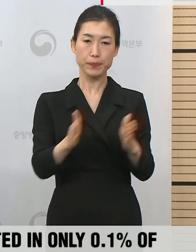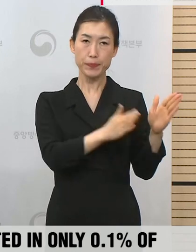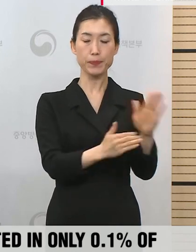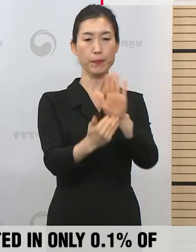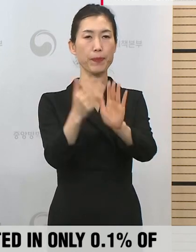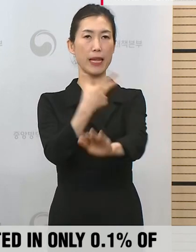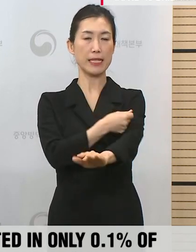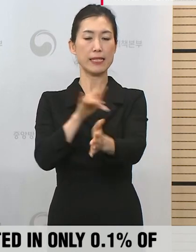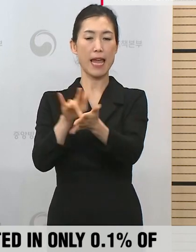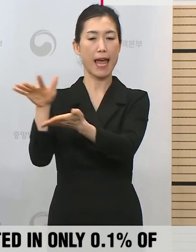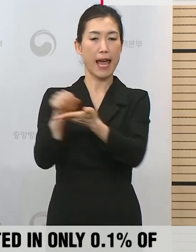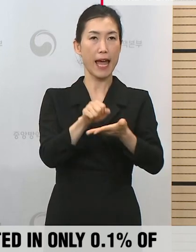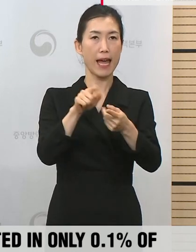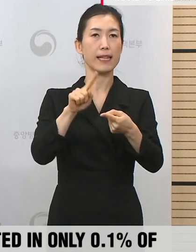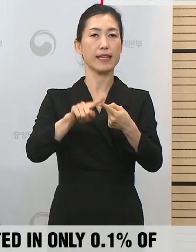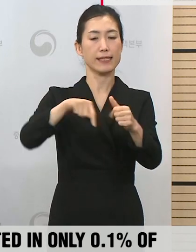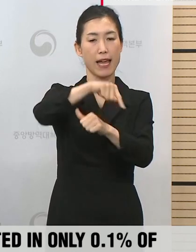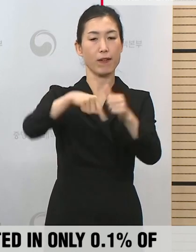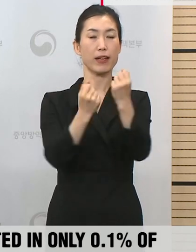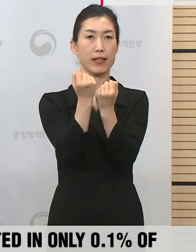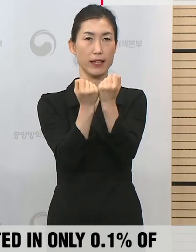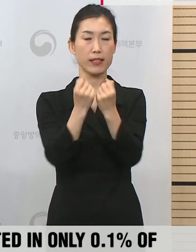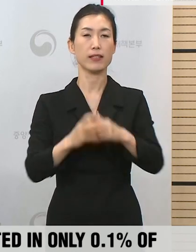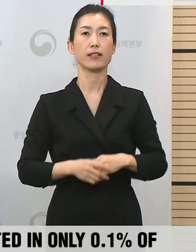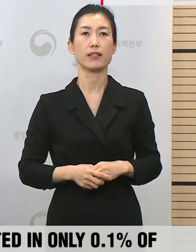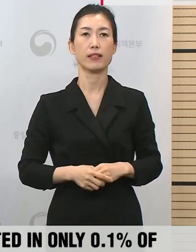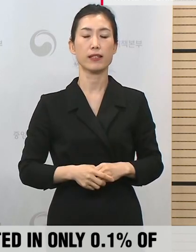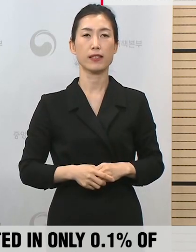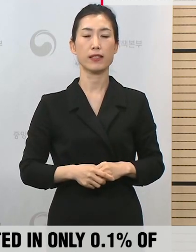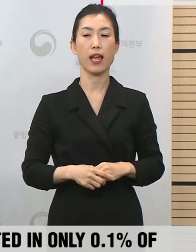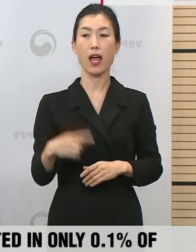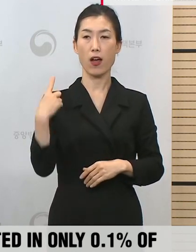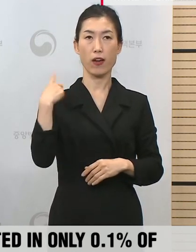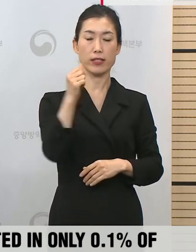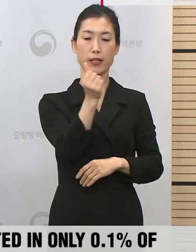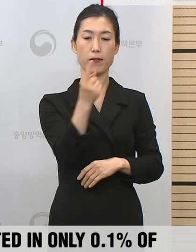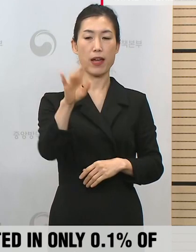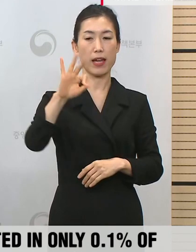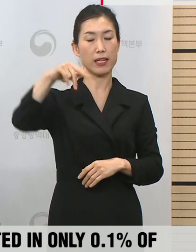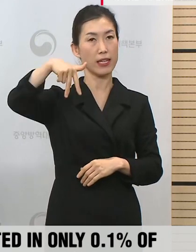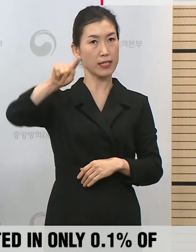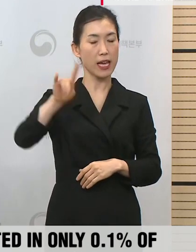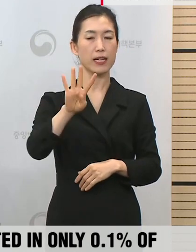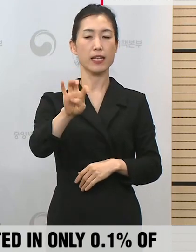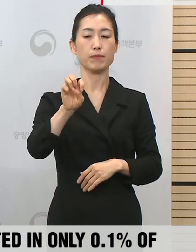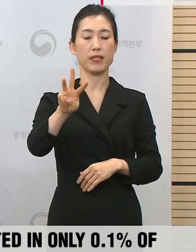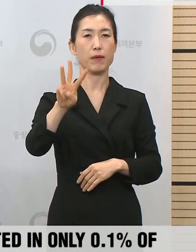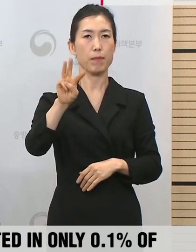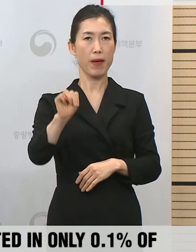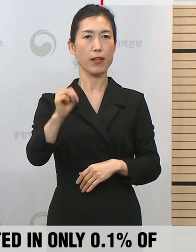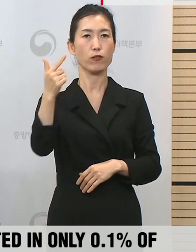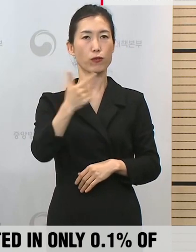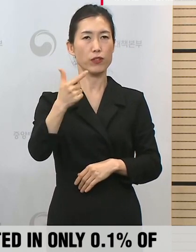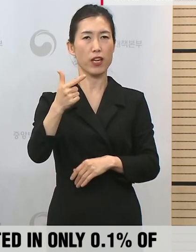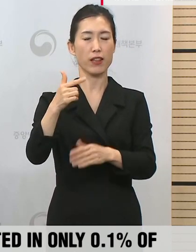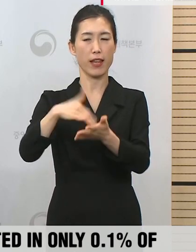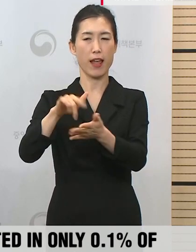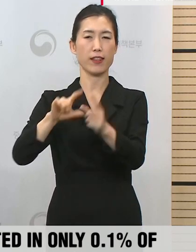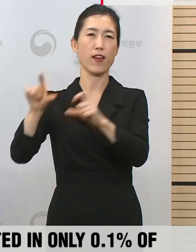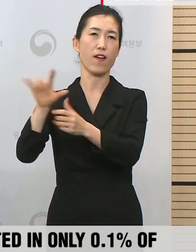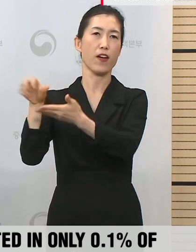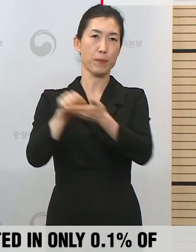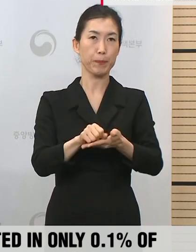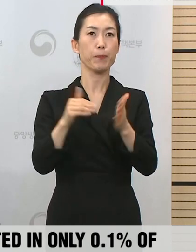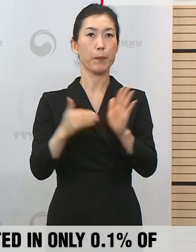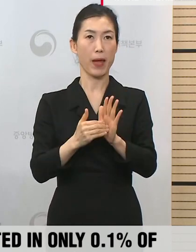the demands for the local communities. And here are our updates on the vaccine supply. supply. And as